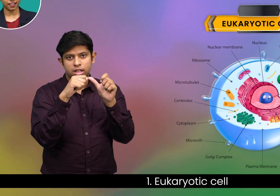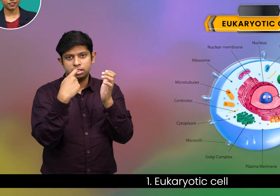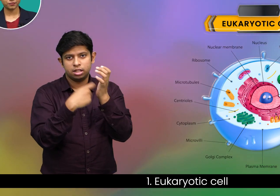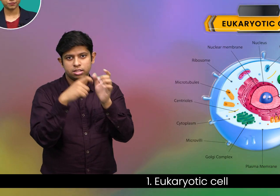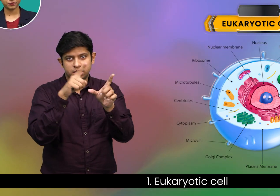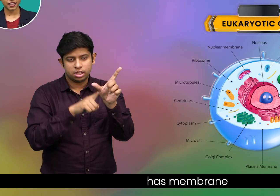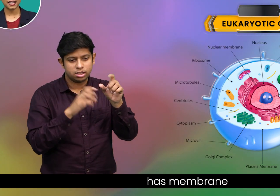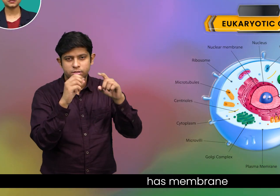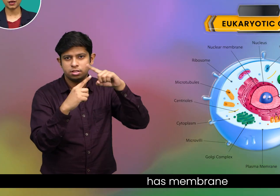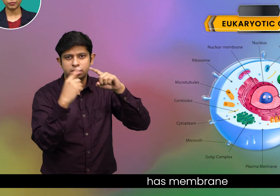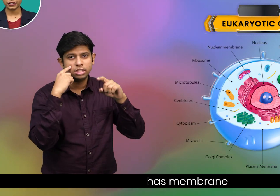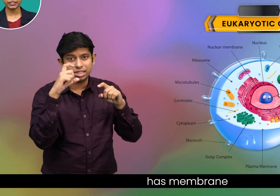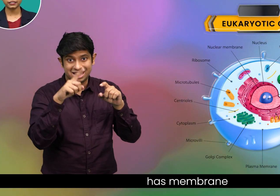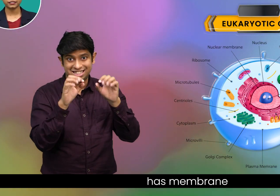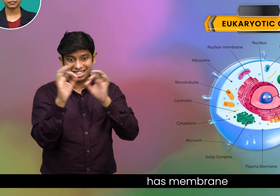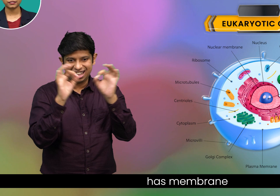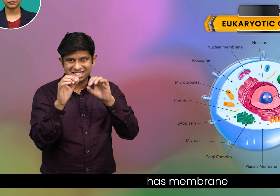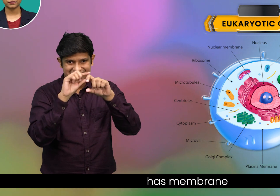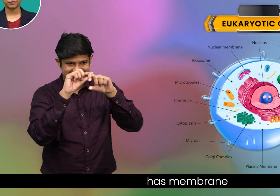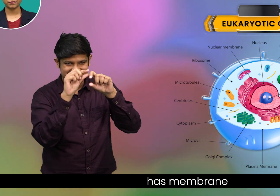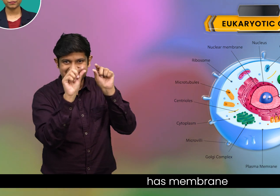Eukaryotic cell has membrane